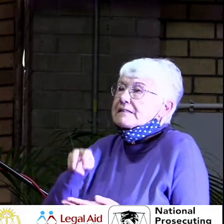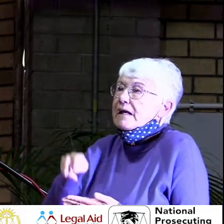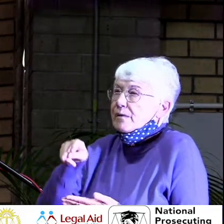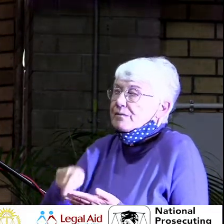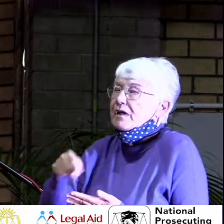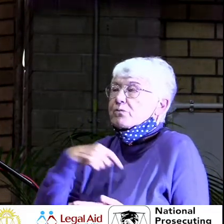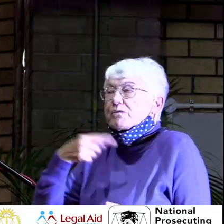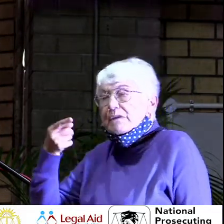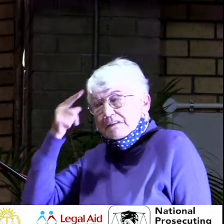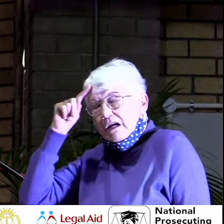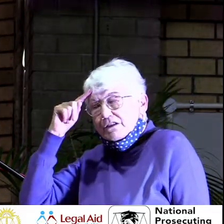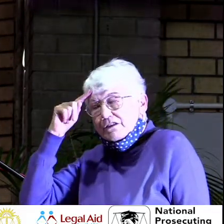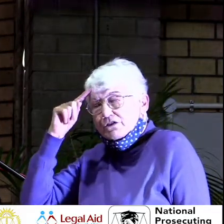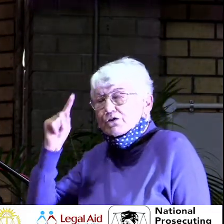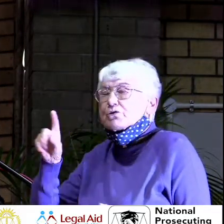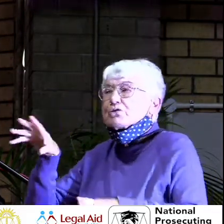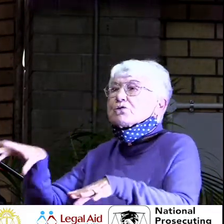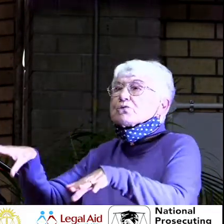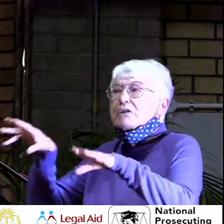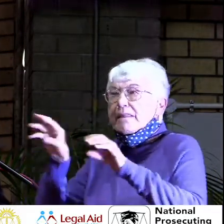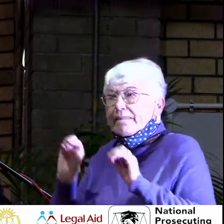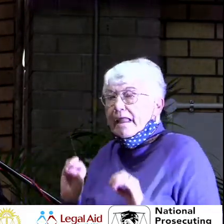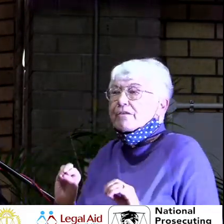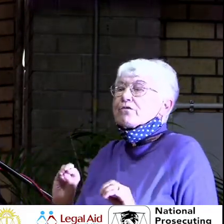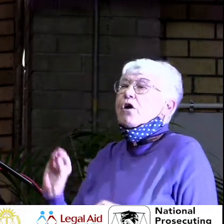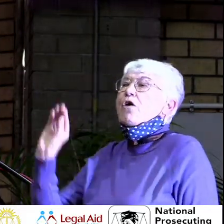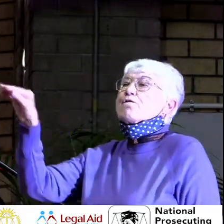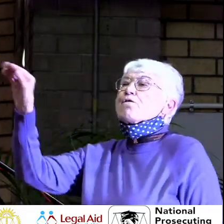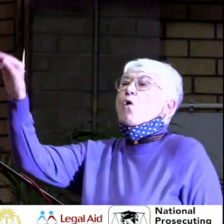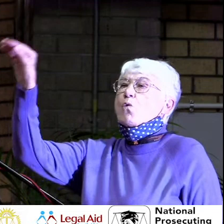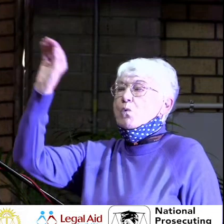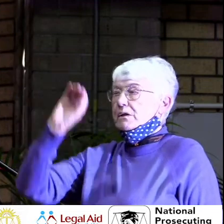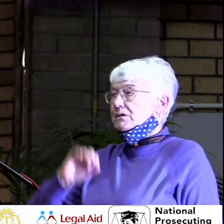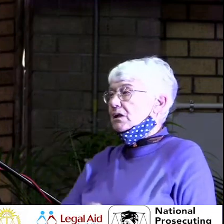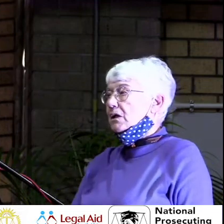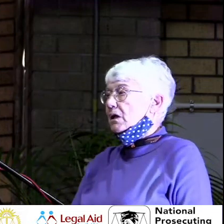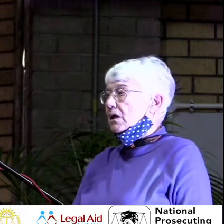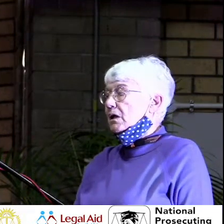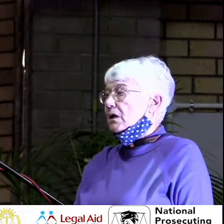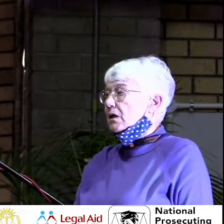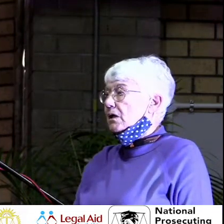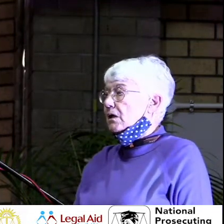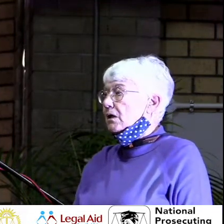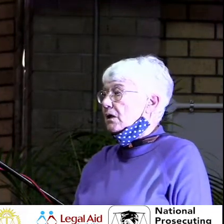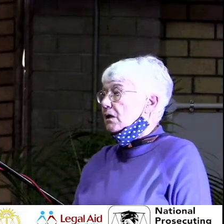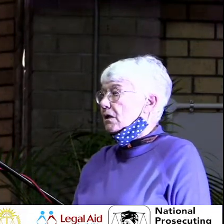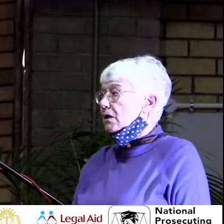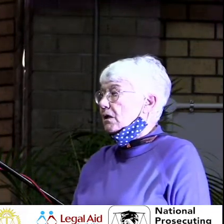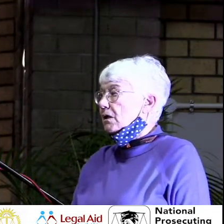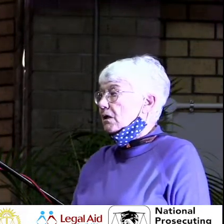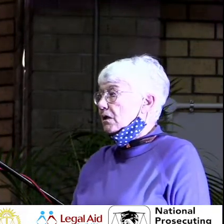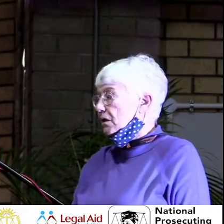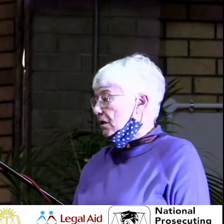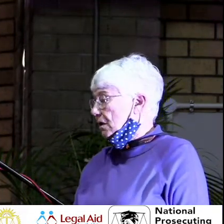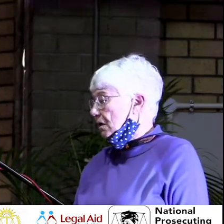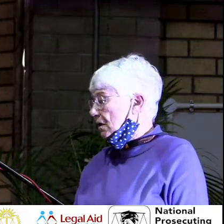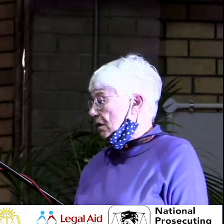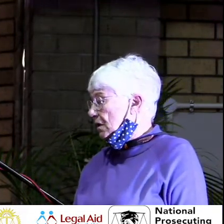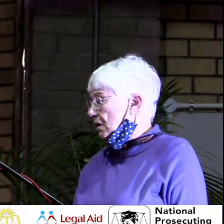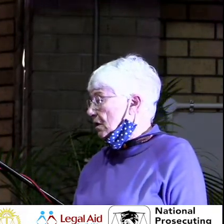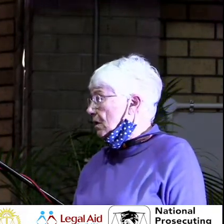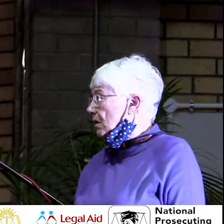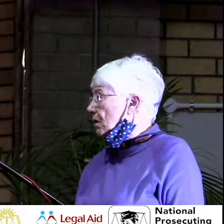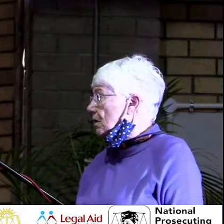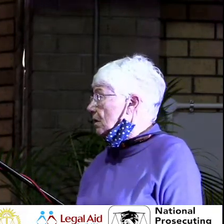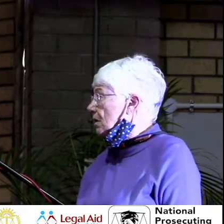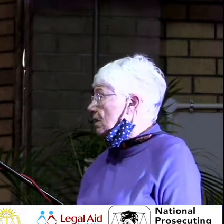forward. I'm sure Janine is still around. You were up in arms when Janine was talking about a post that was